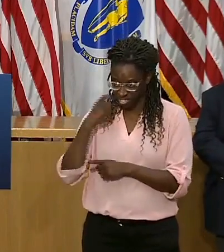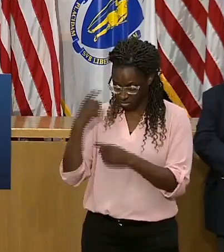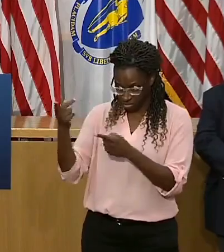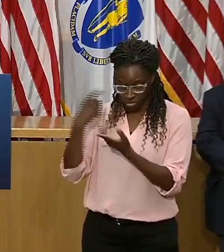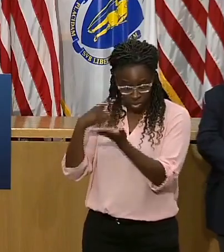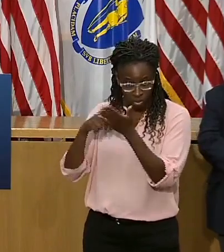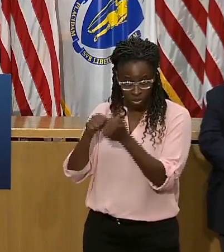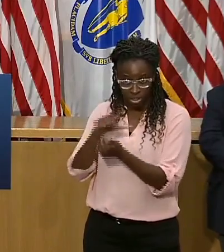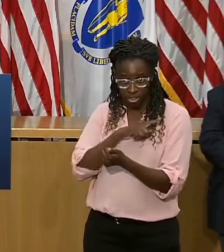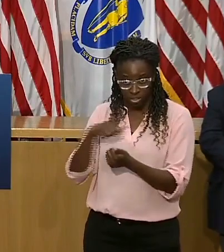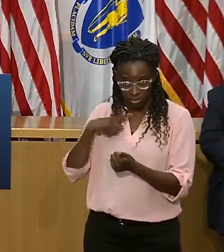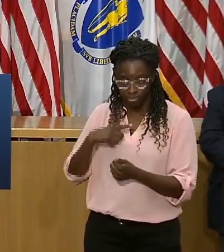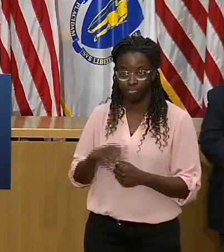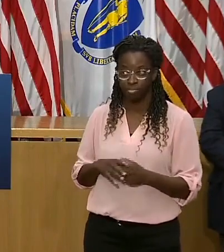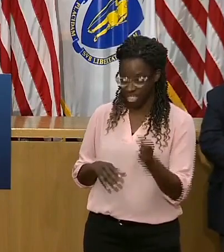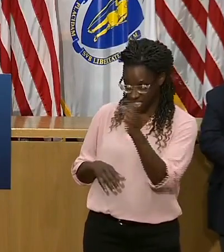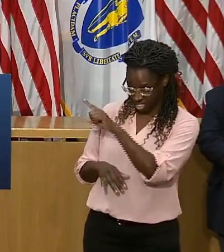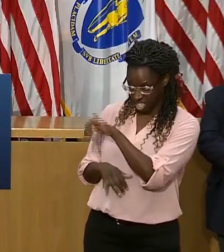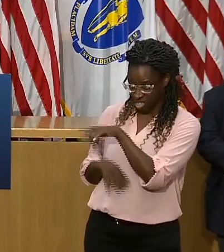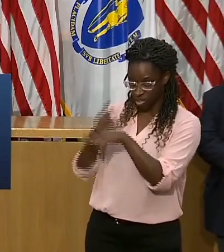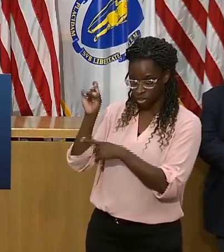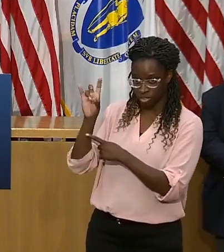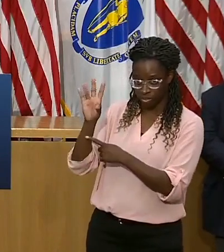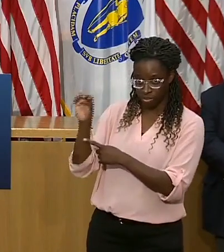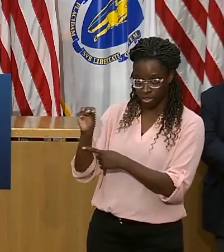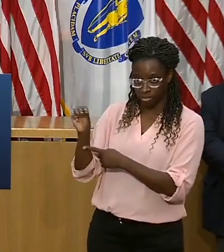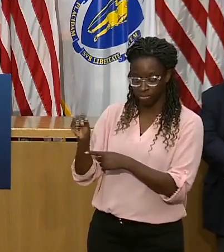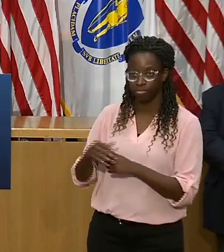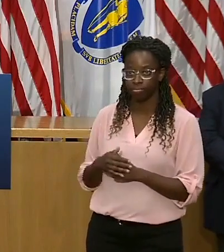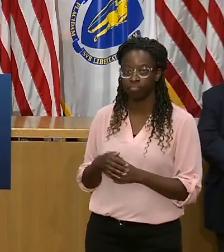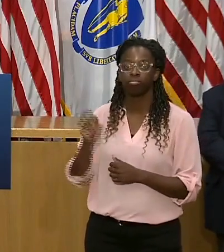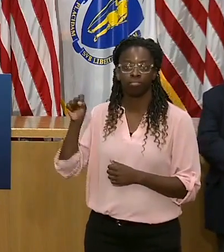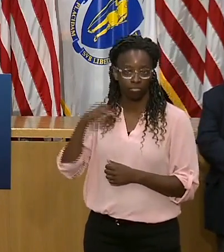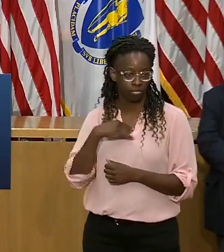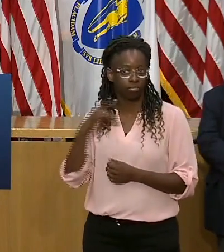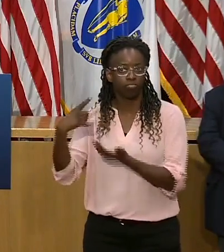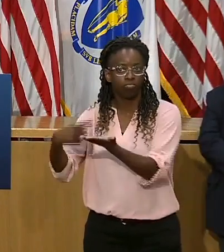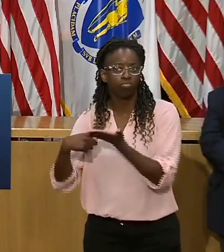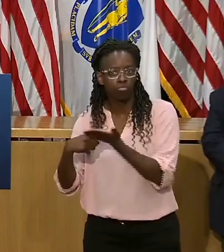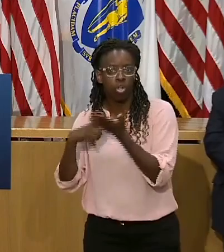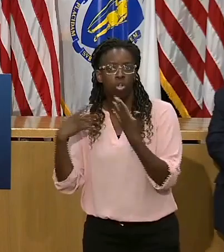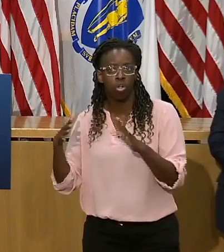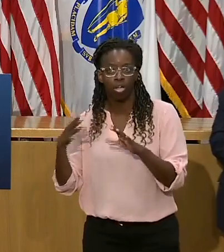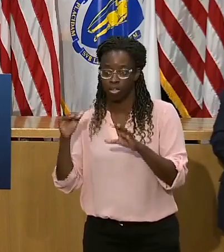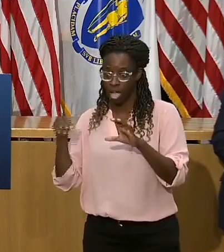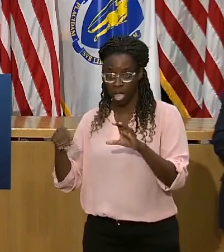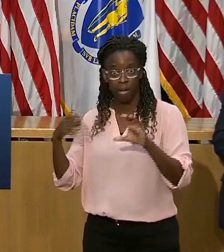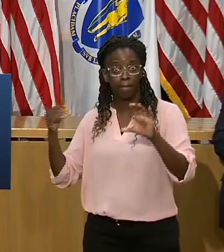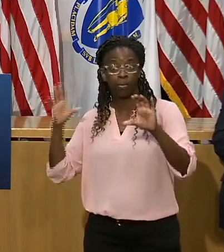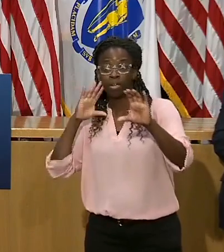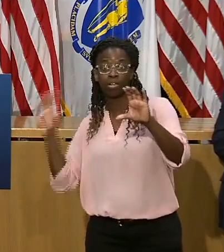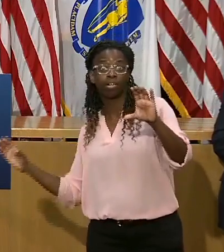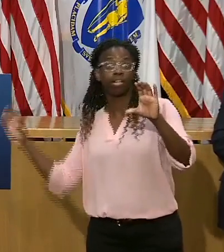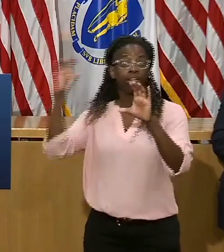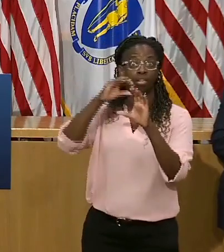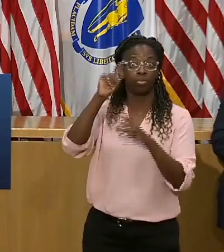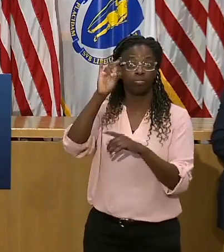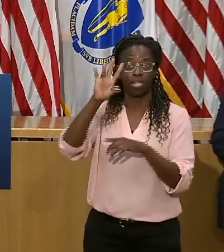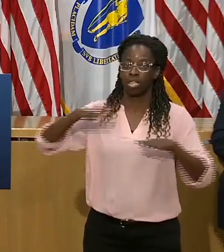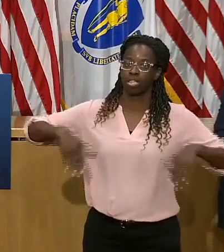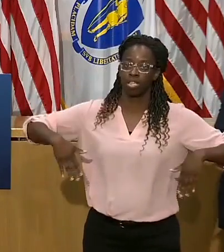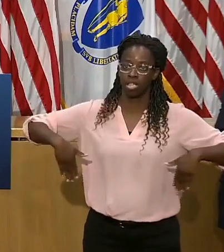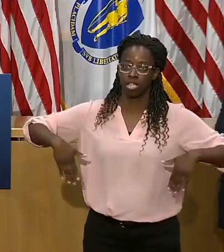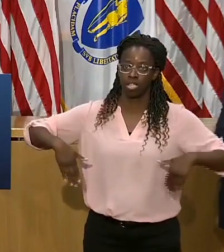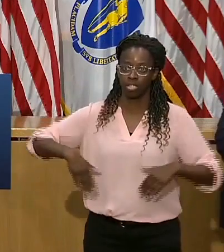And the $275 million I talked about, which was the economic recovery bill that we filed, the bond bill we filed last spring, that's